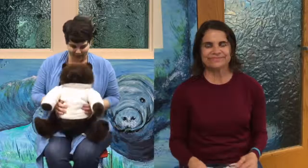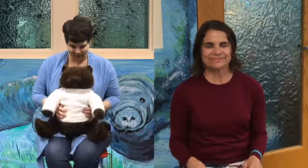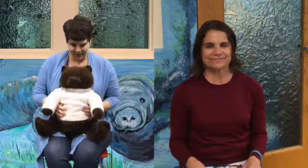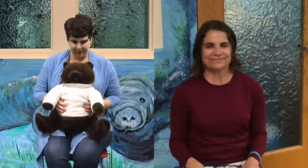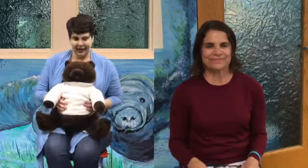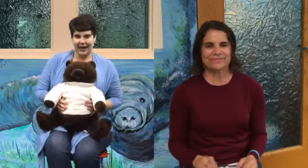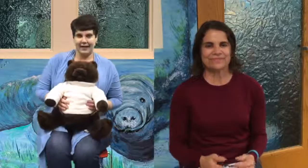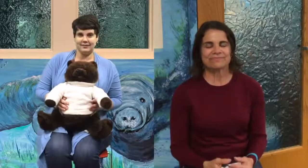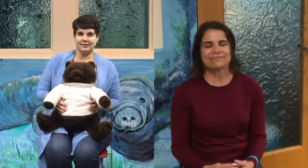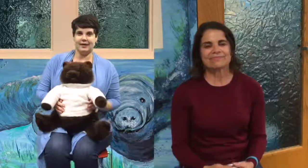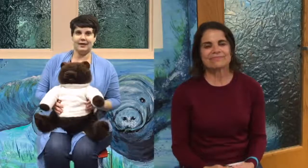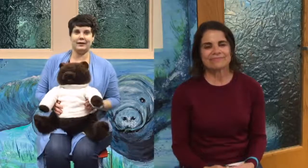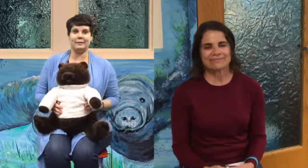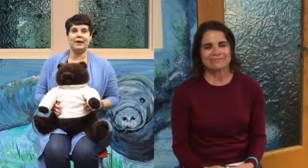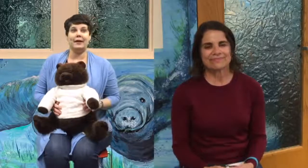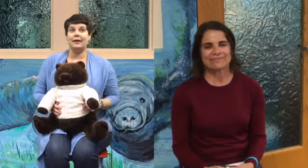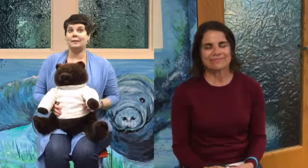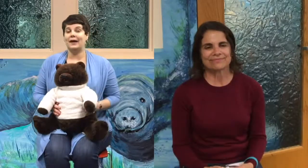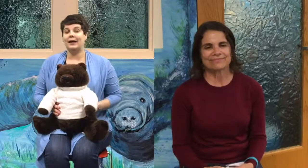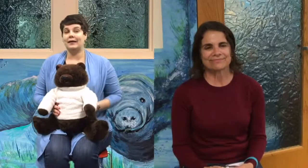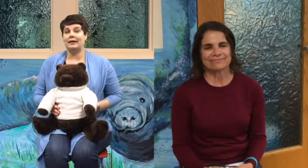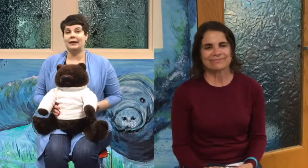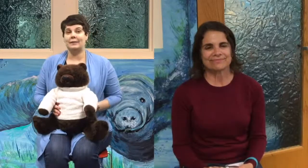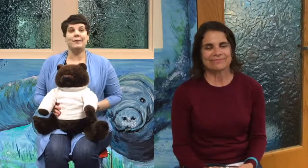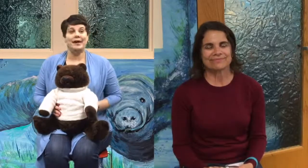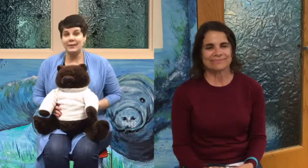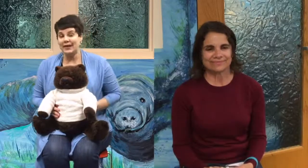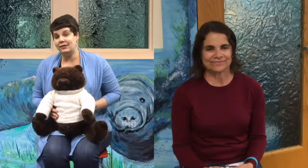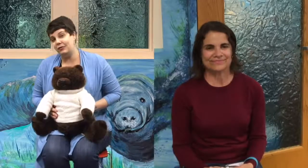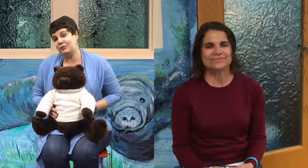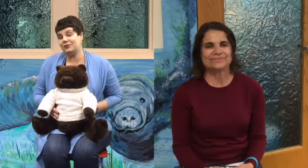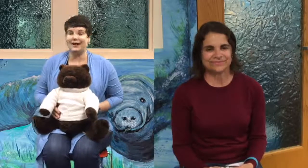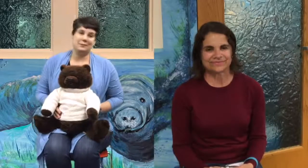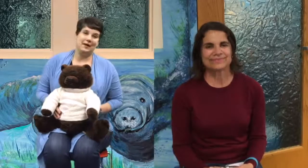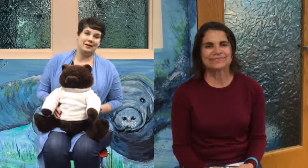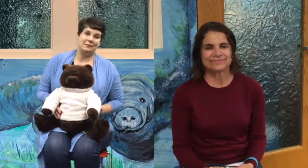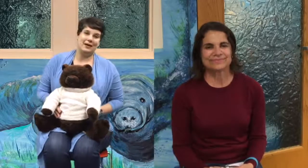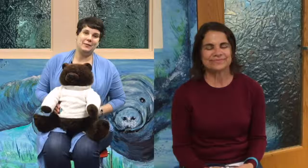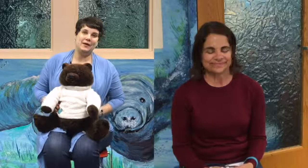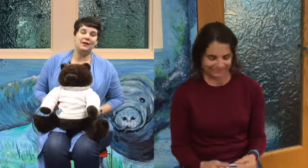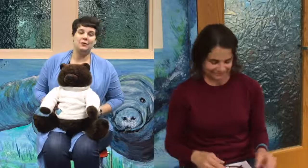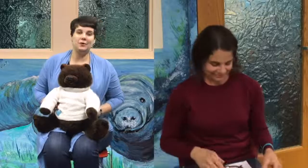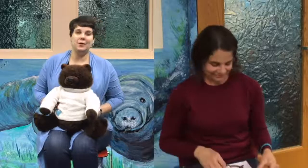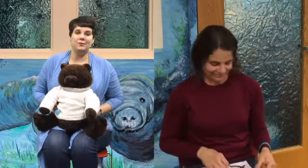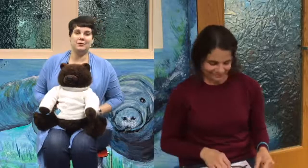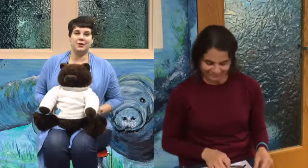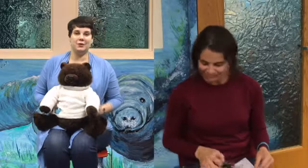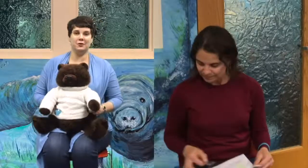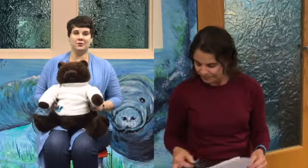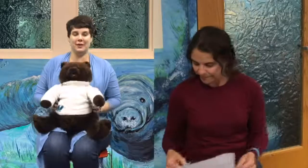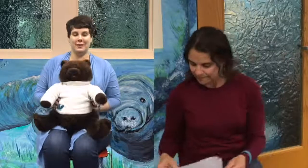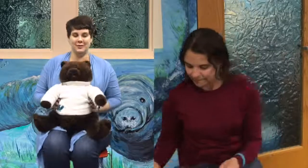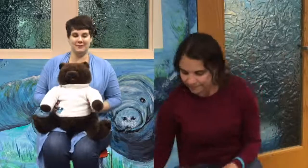Bear as my baby. So if you've got a baby, grown-ups, you can hold your baby for this